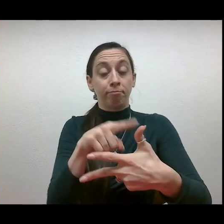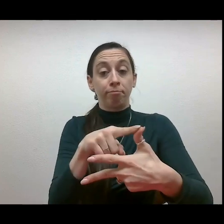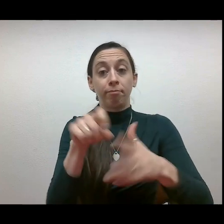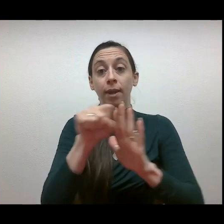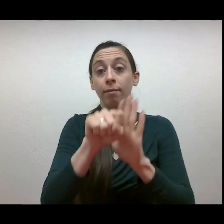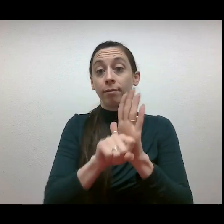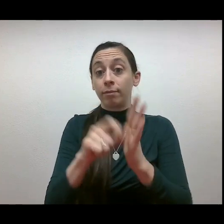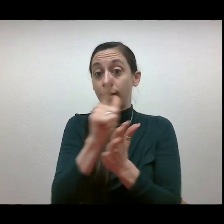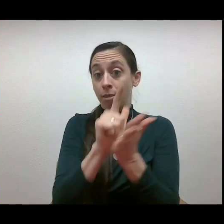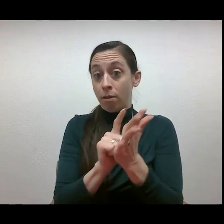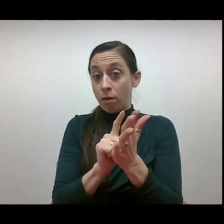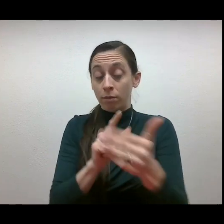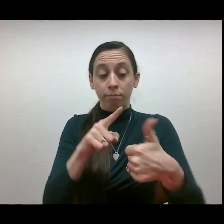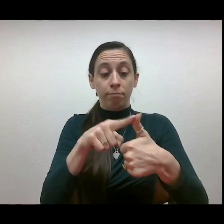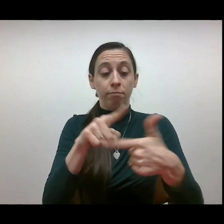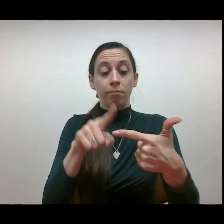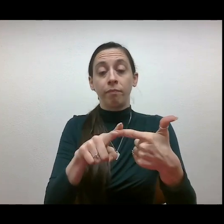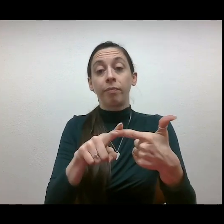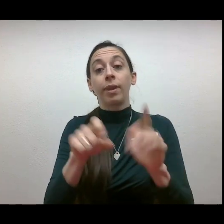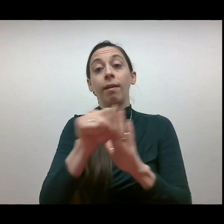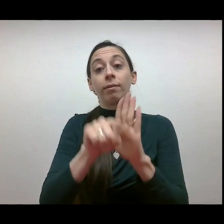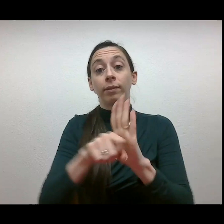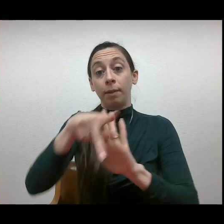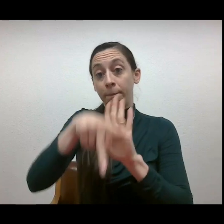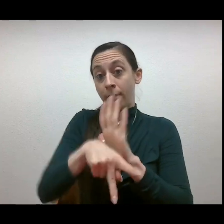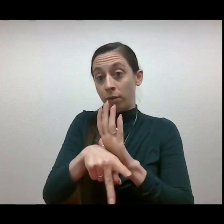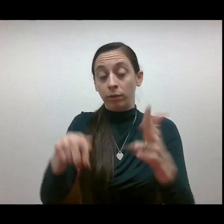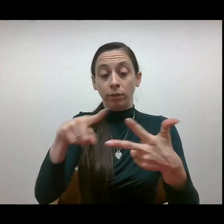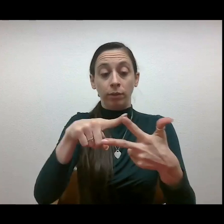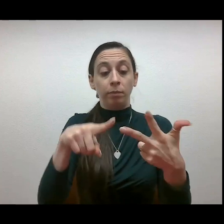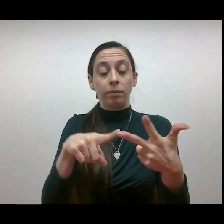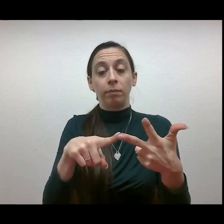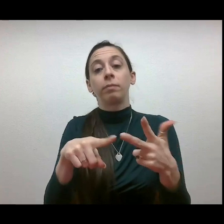state policy, and state agency rules.